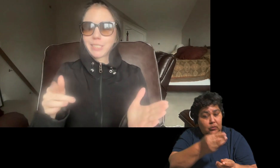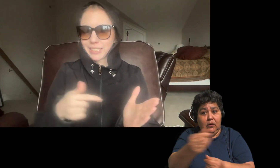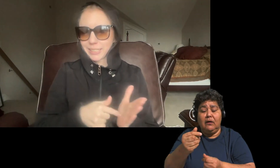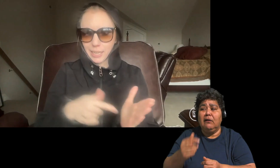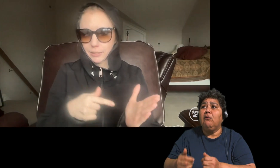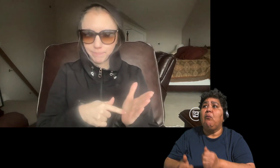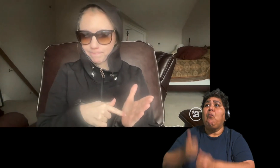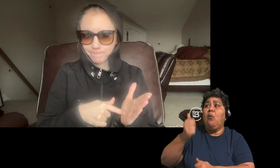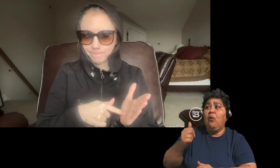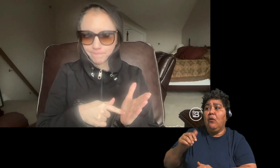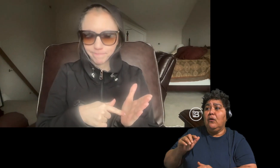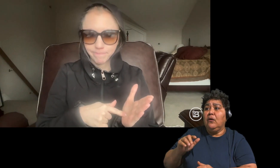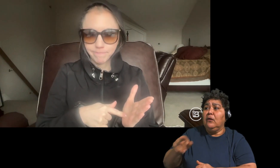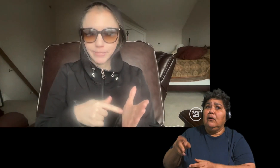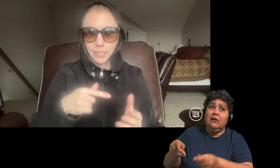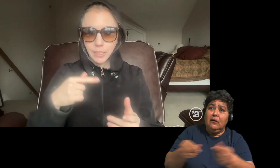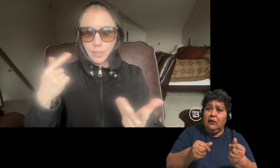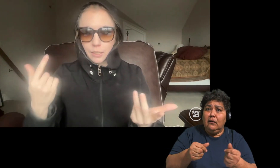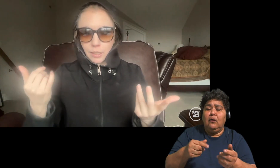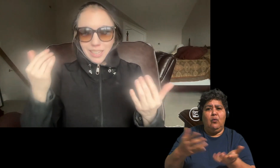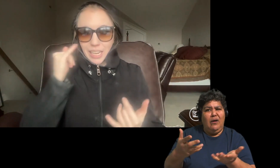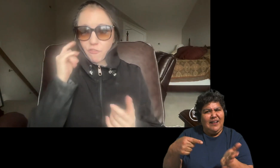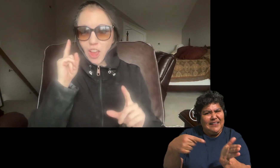borrowed money. It's debt.